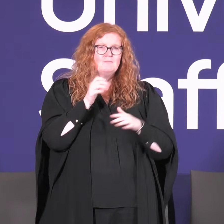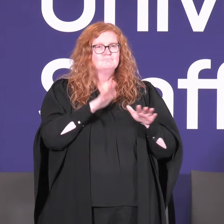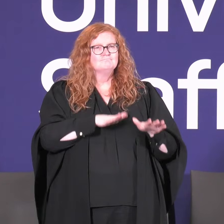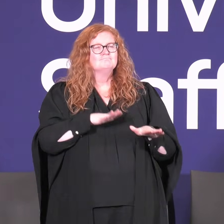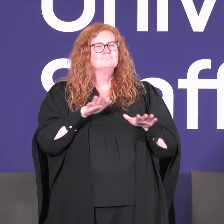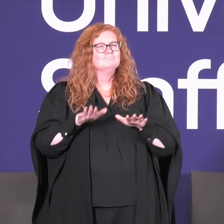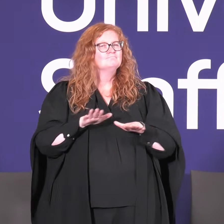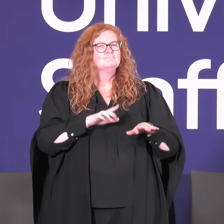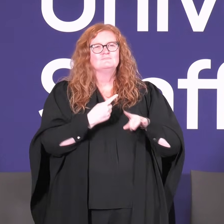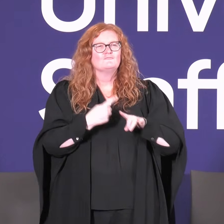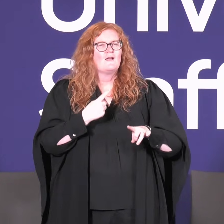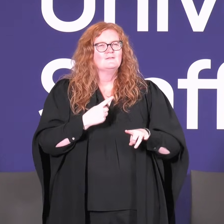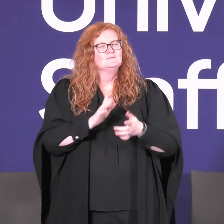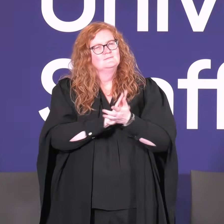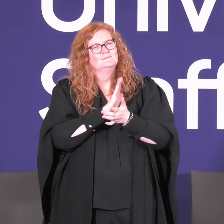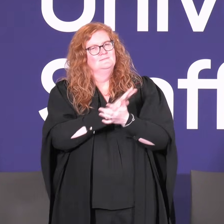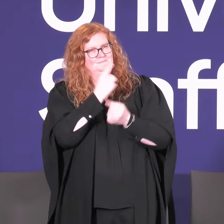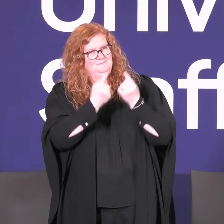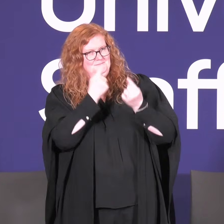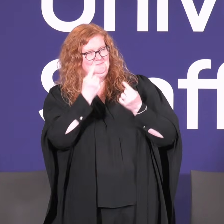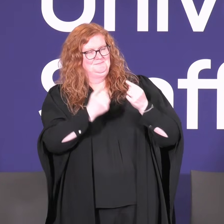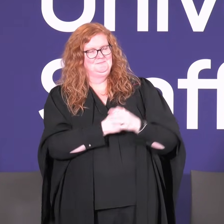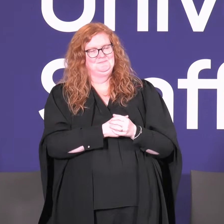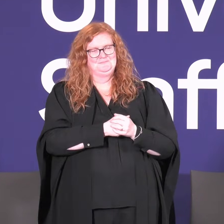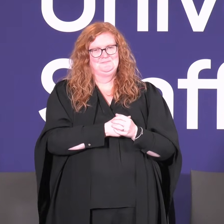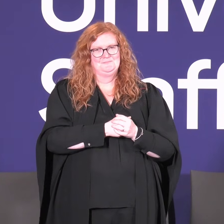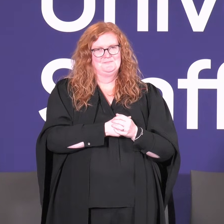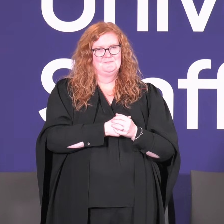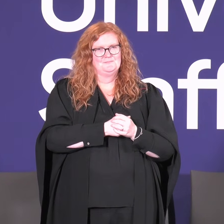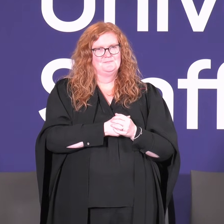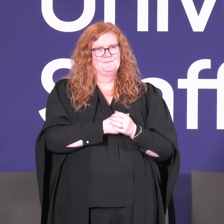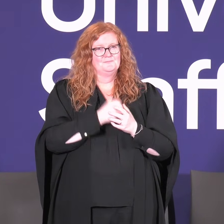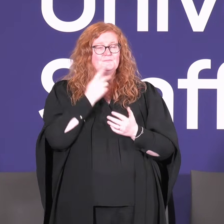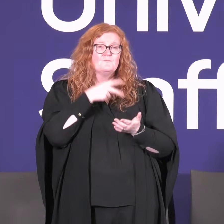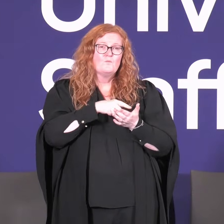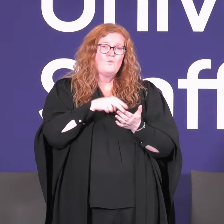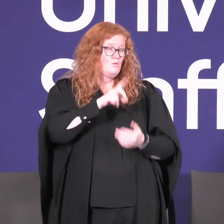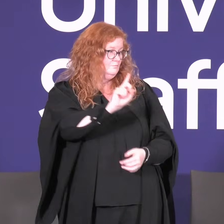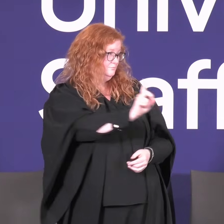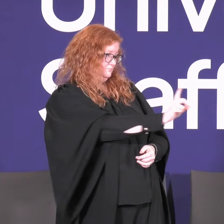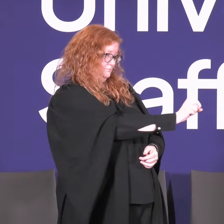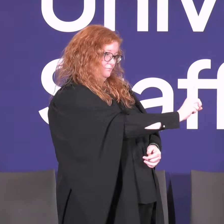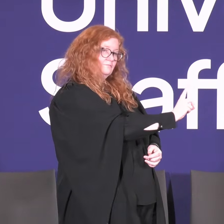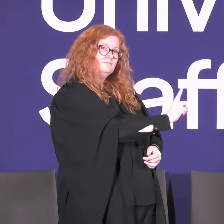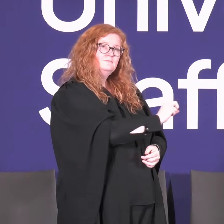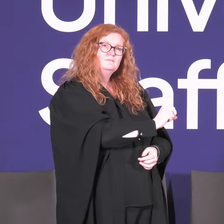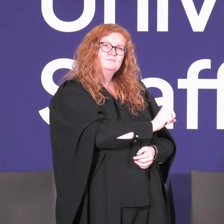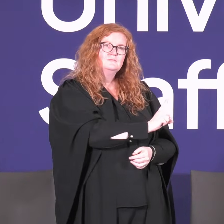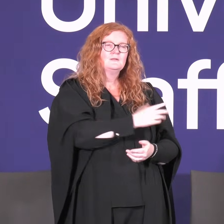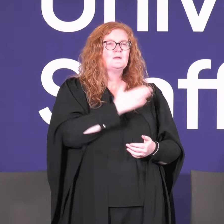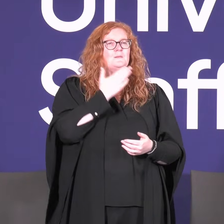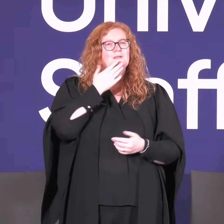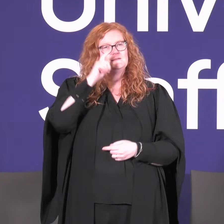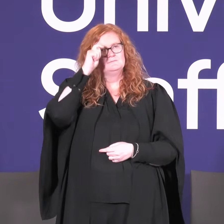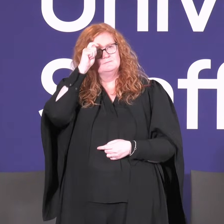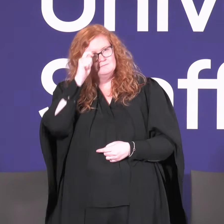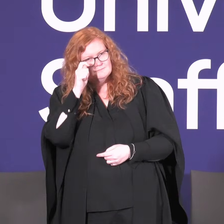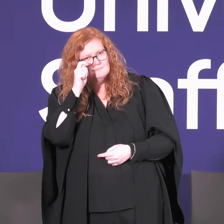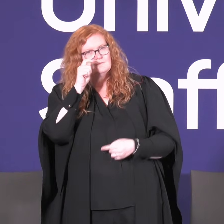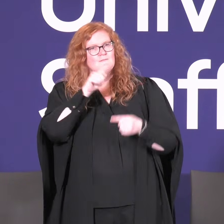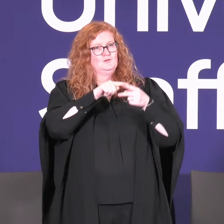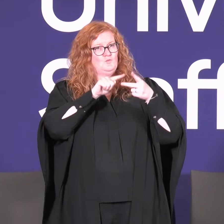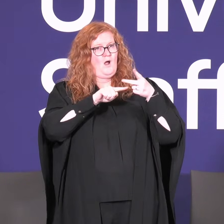and make the most of the moment. When you walk across the lower platform, please doff your cap twice to